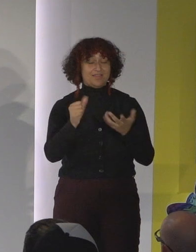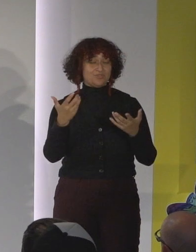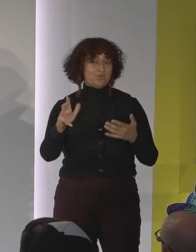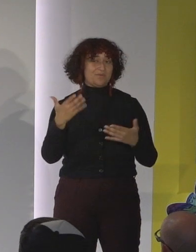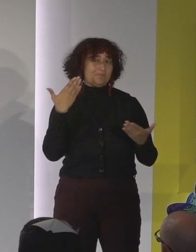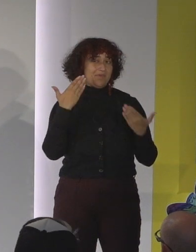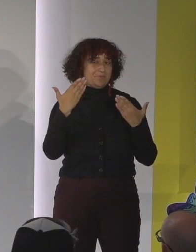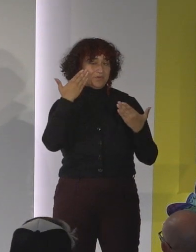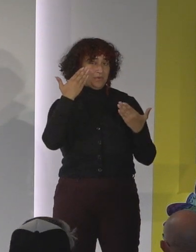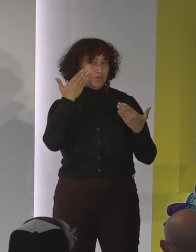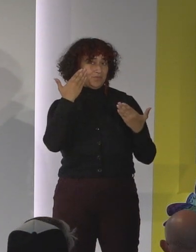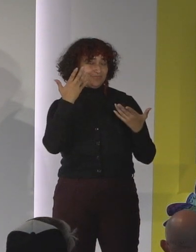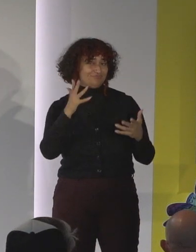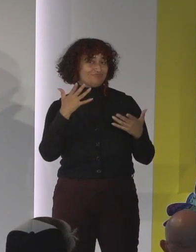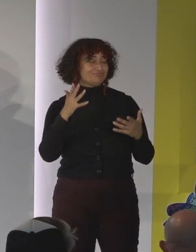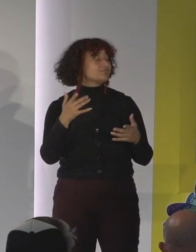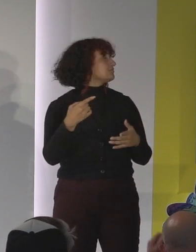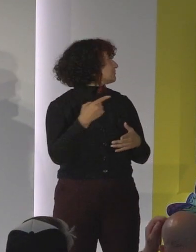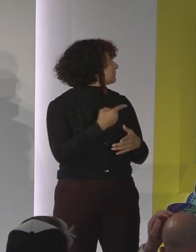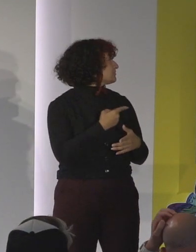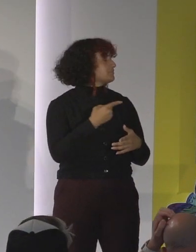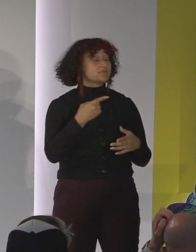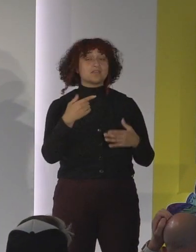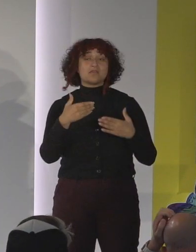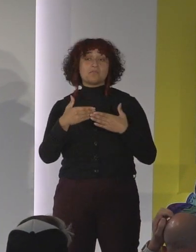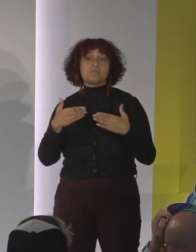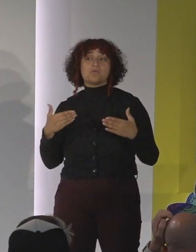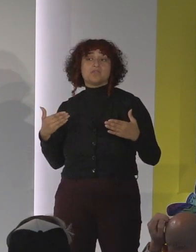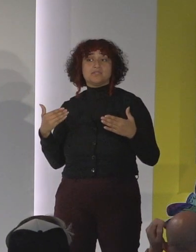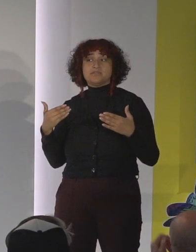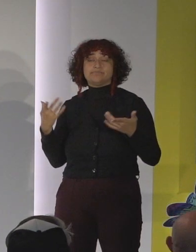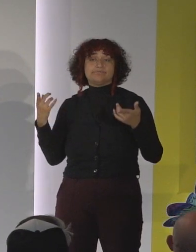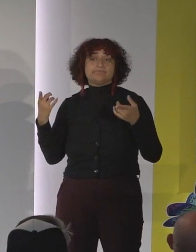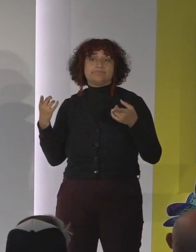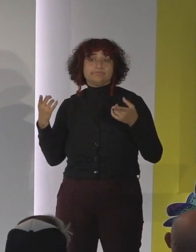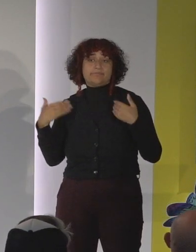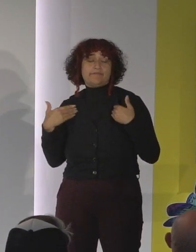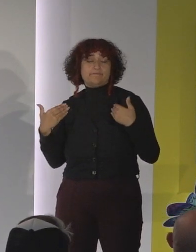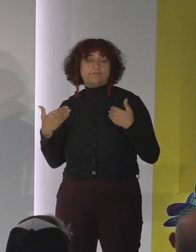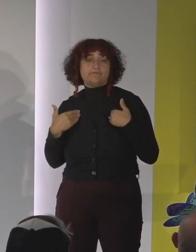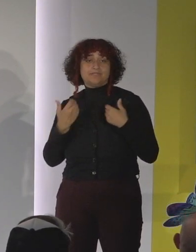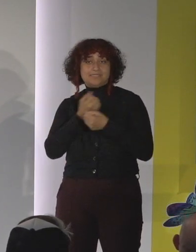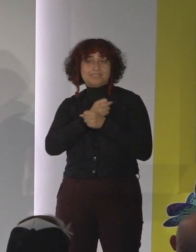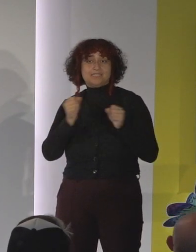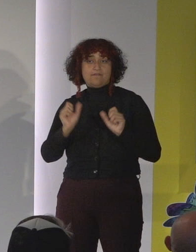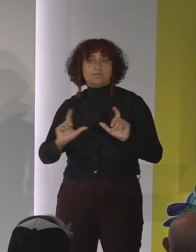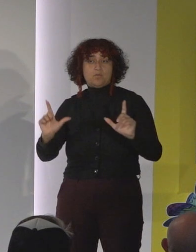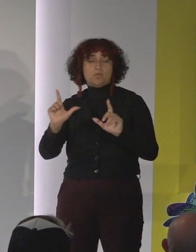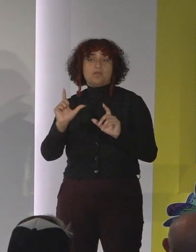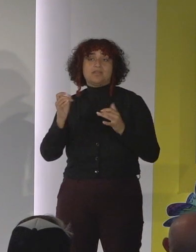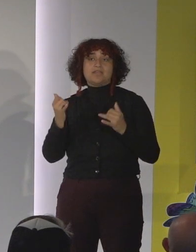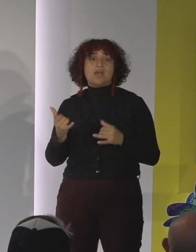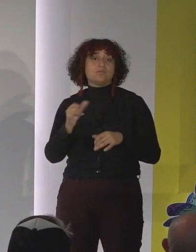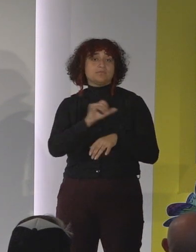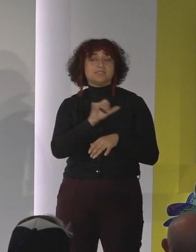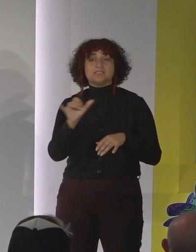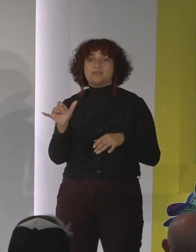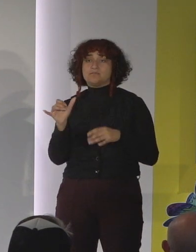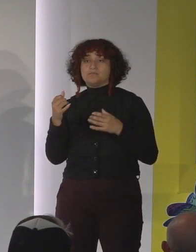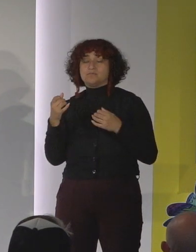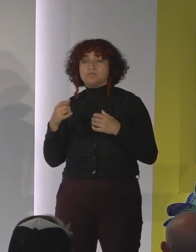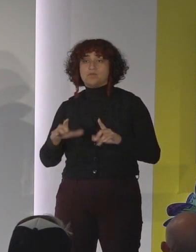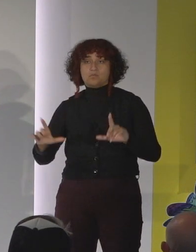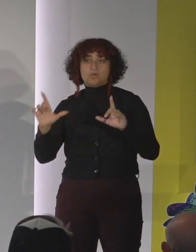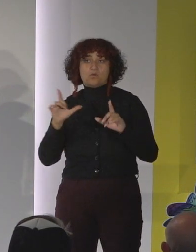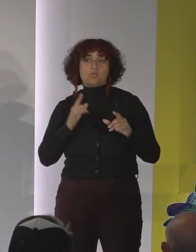be familiar to you. This was a pre-existing Sync Framework tool. We're going to go into Sync Framework, and we're going